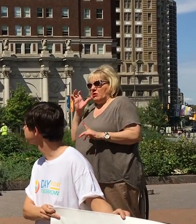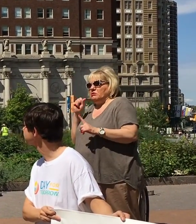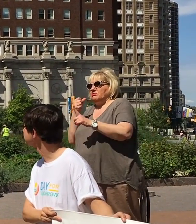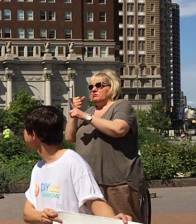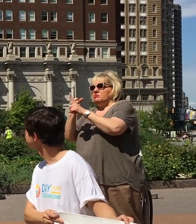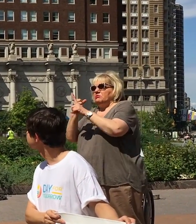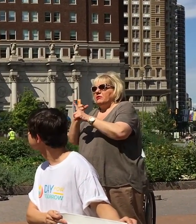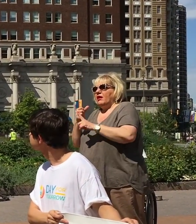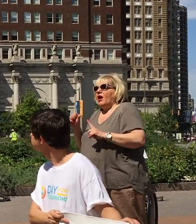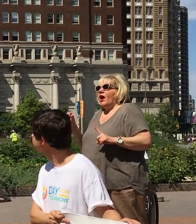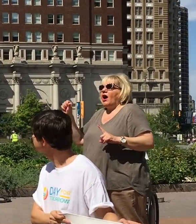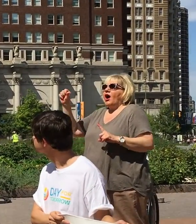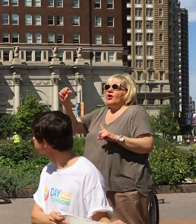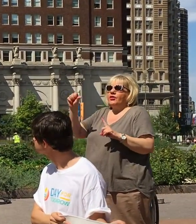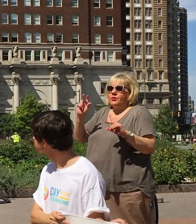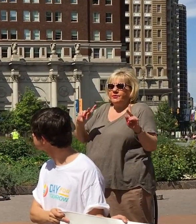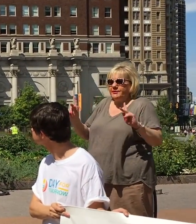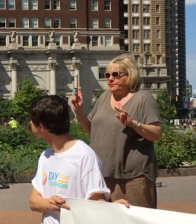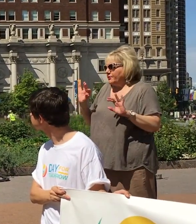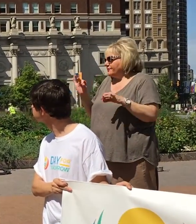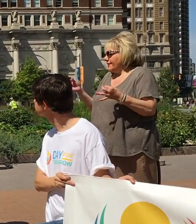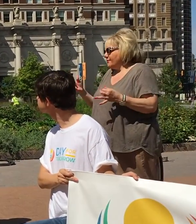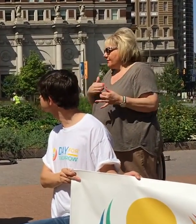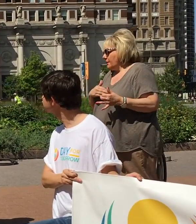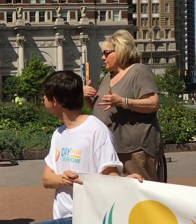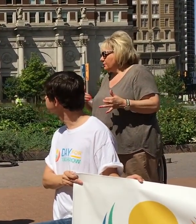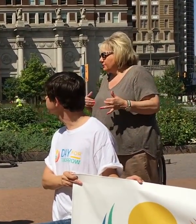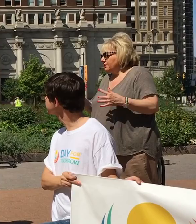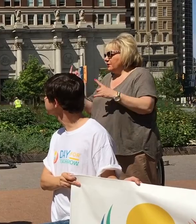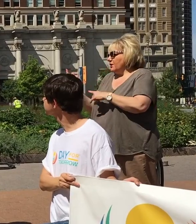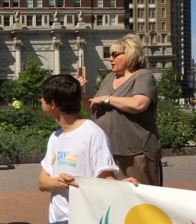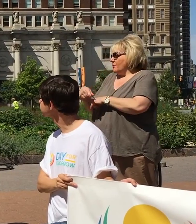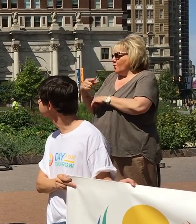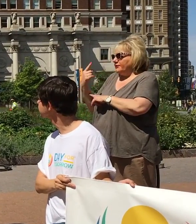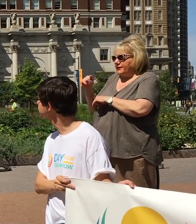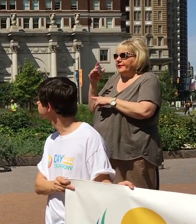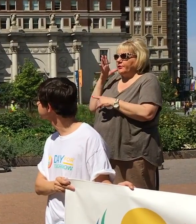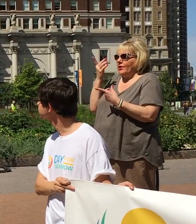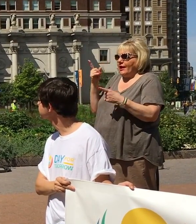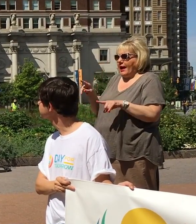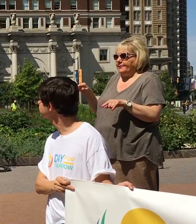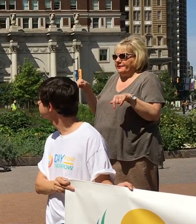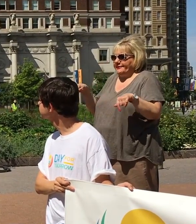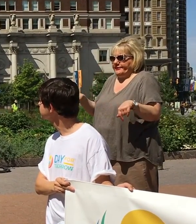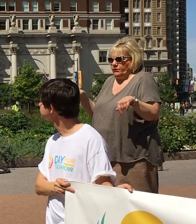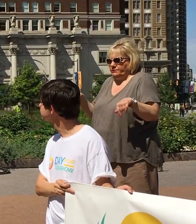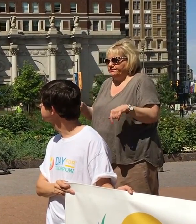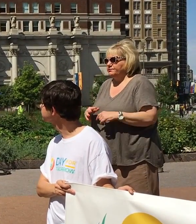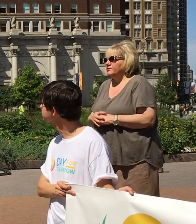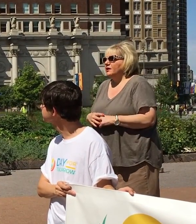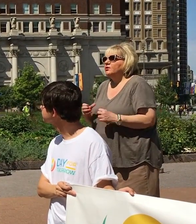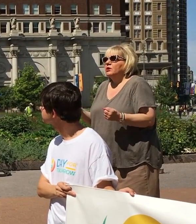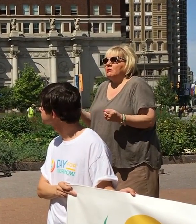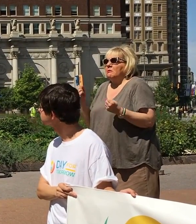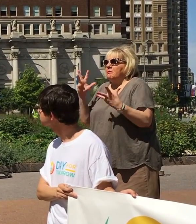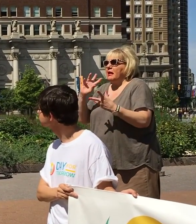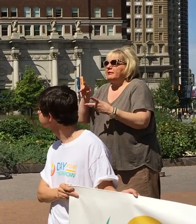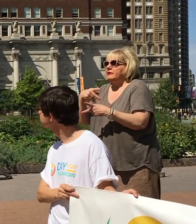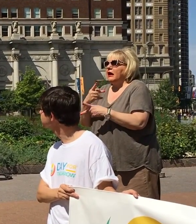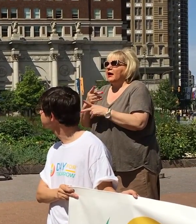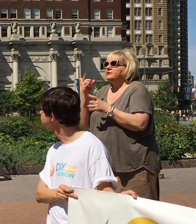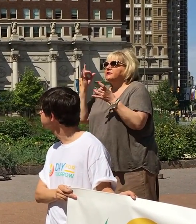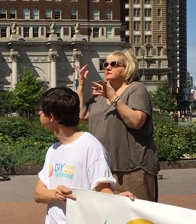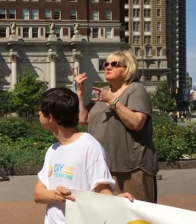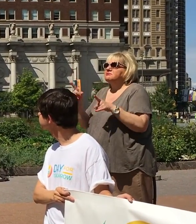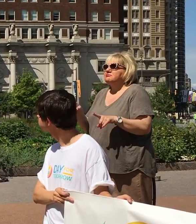everywhere. And one day, it will be here. You know, there are all types of disasters that can